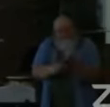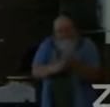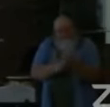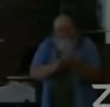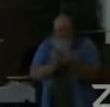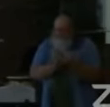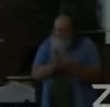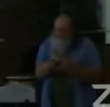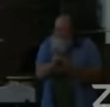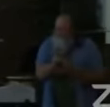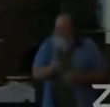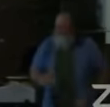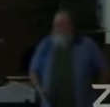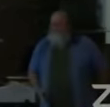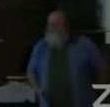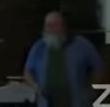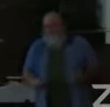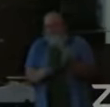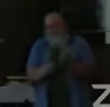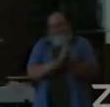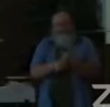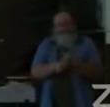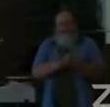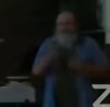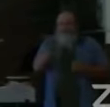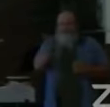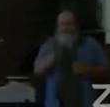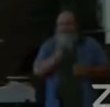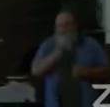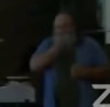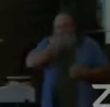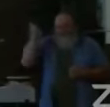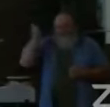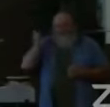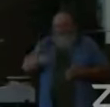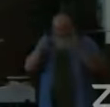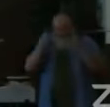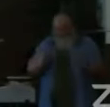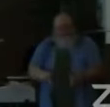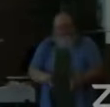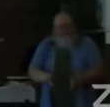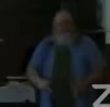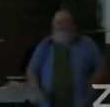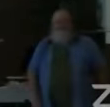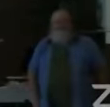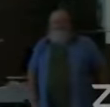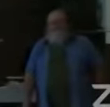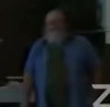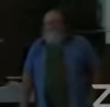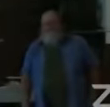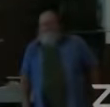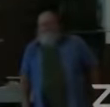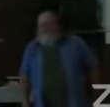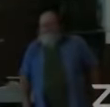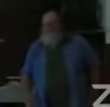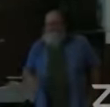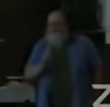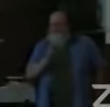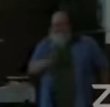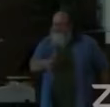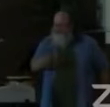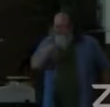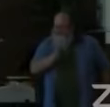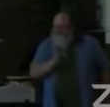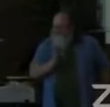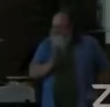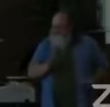We become better people when we're tested. But I still don't believe God specifically brings things into your life to cause you to